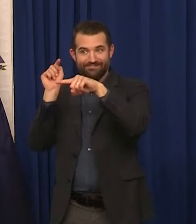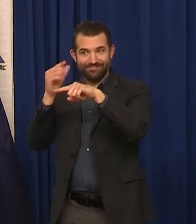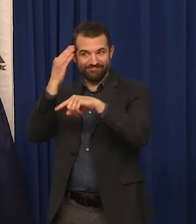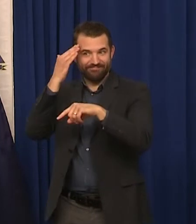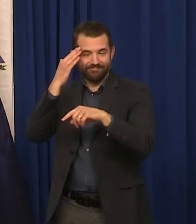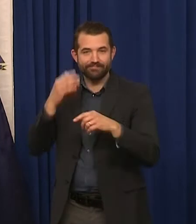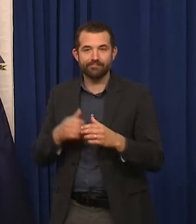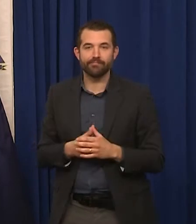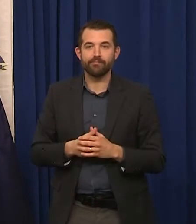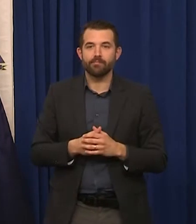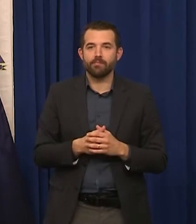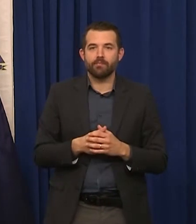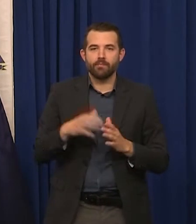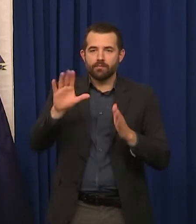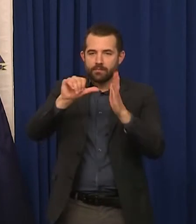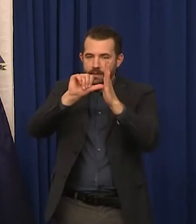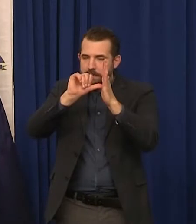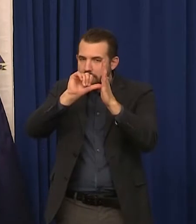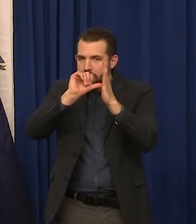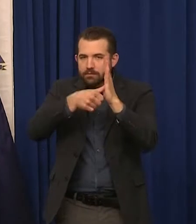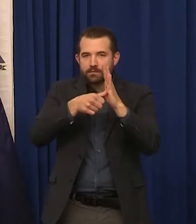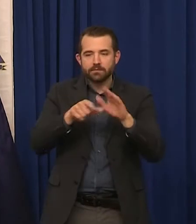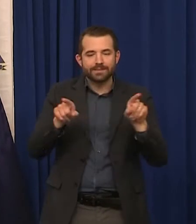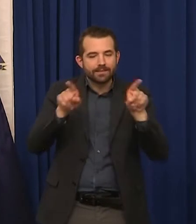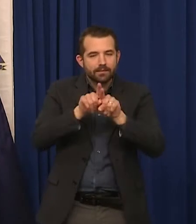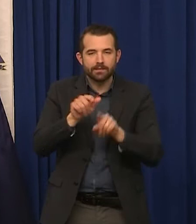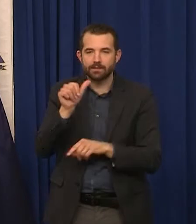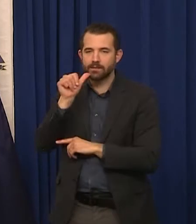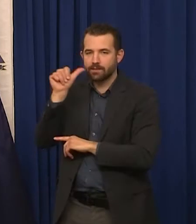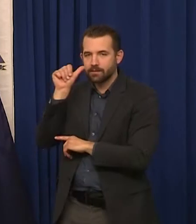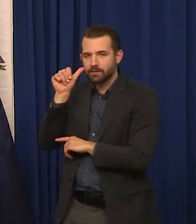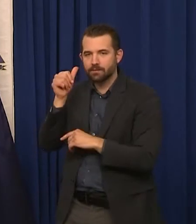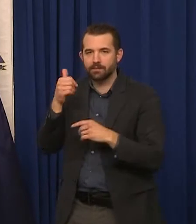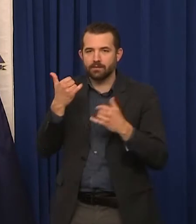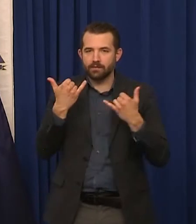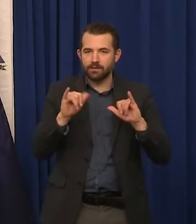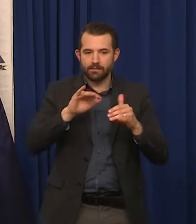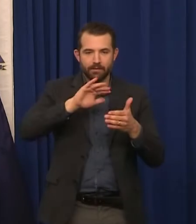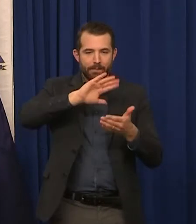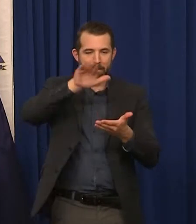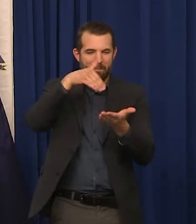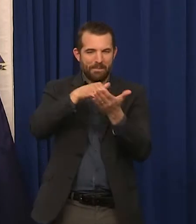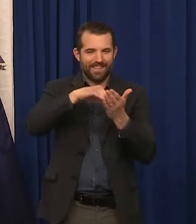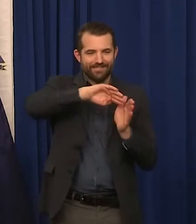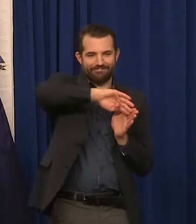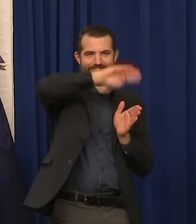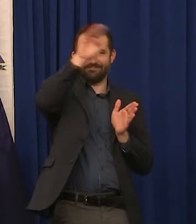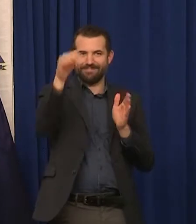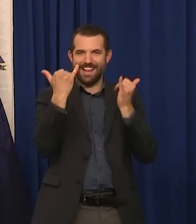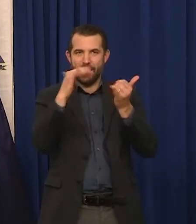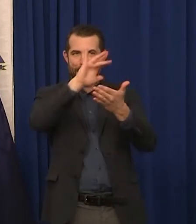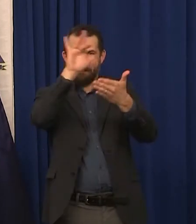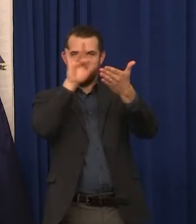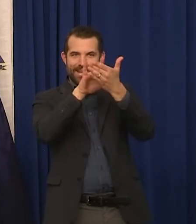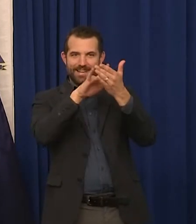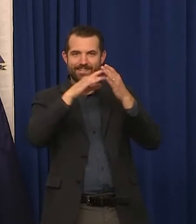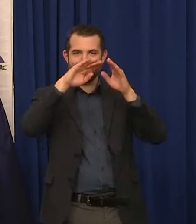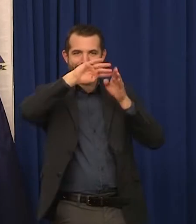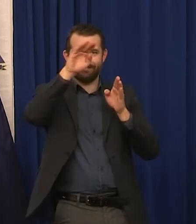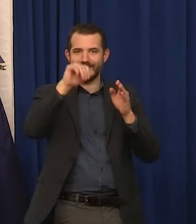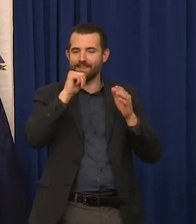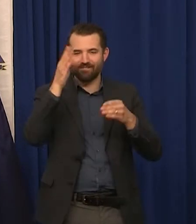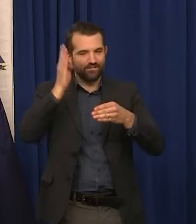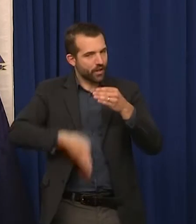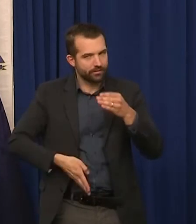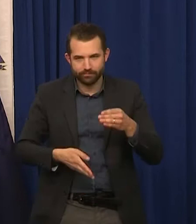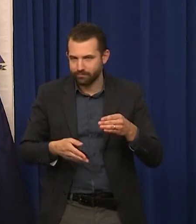which is we're still in the middle of this. Even though the number of recovered individuals is rising, it's up 30 today compared to